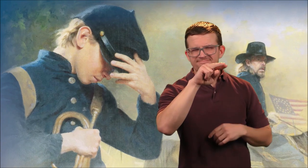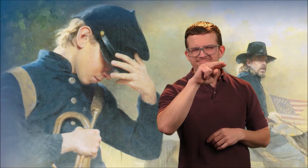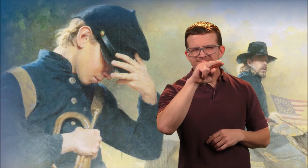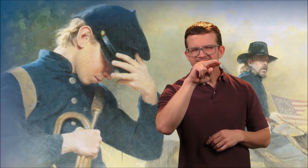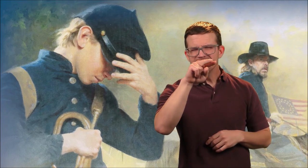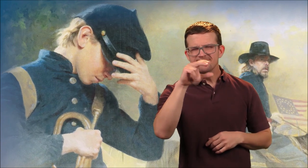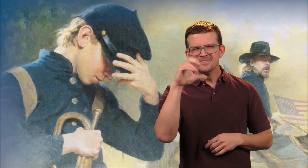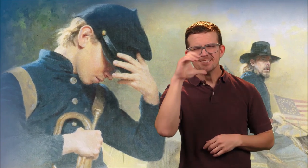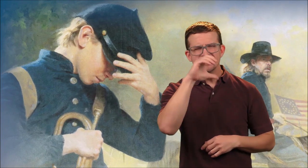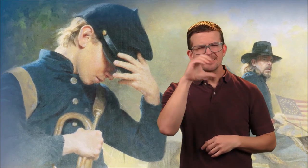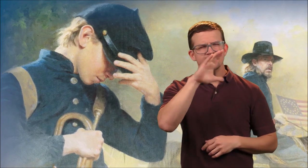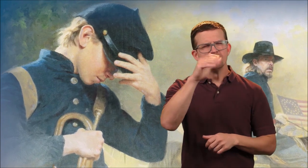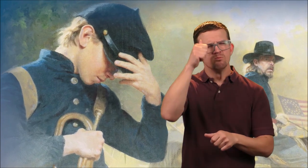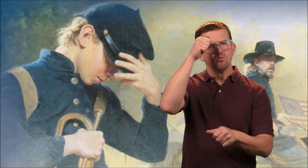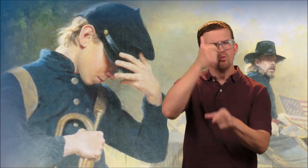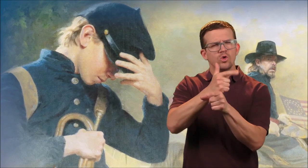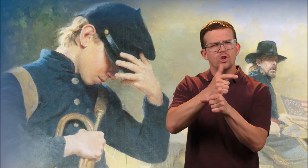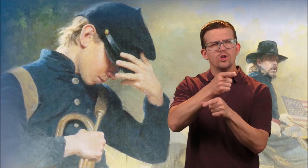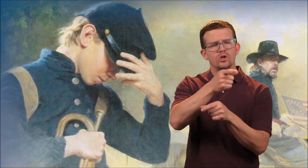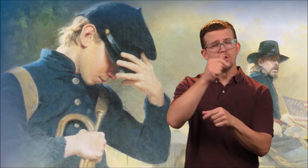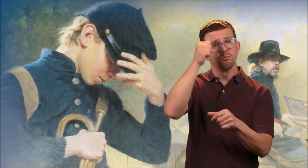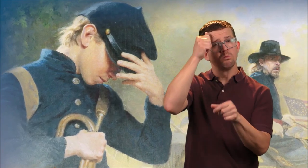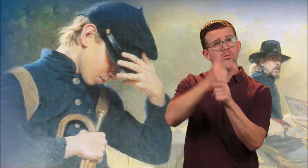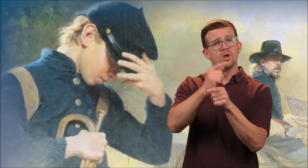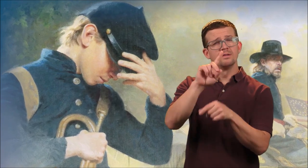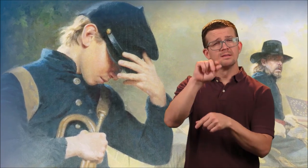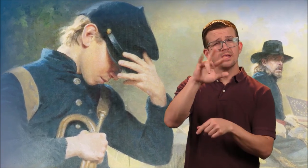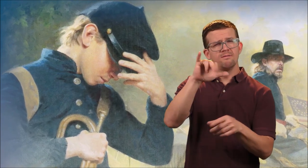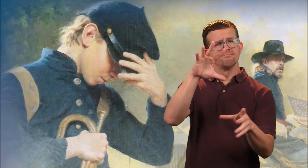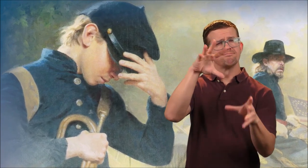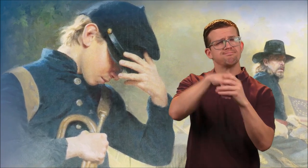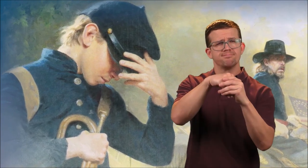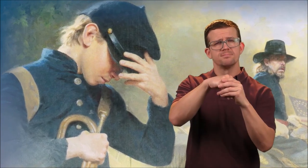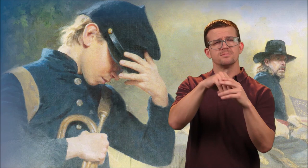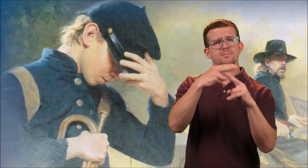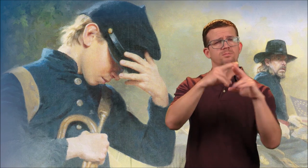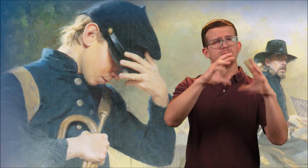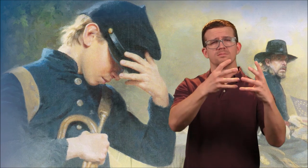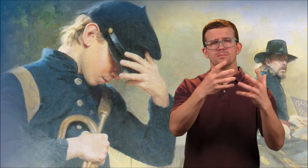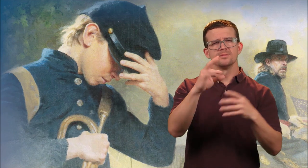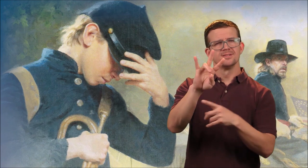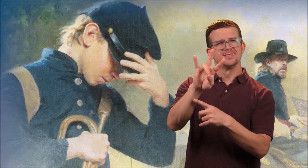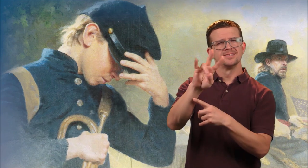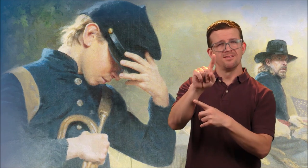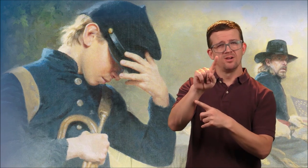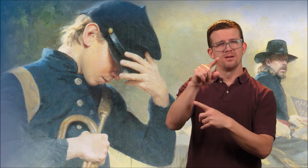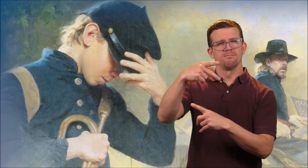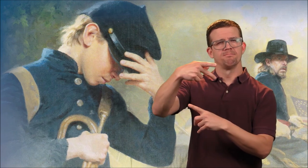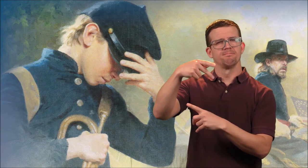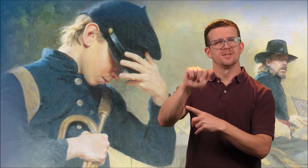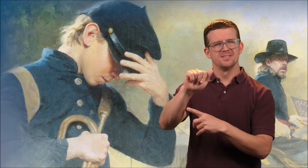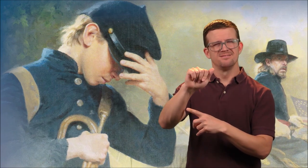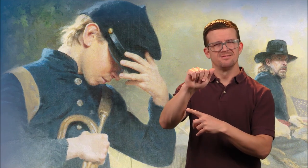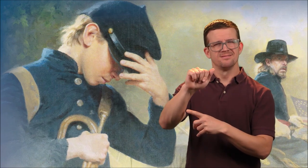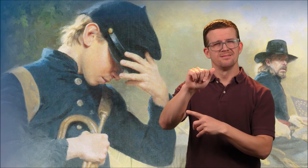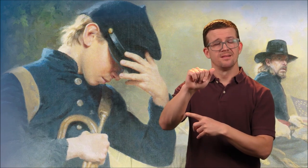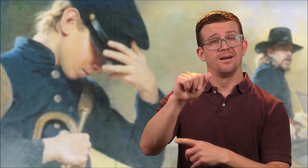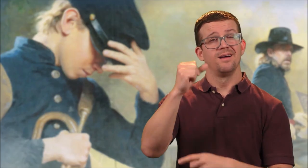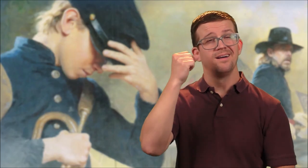Gabe pulled his cap low and squinted. He searched for Davy marching with the